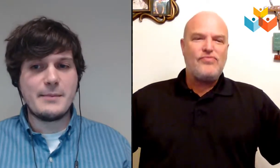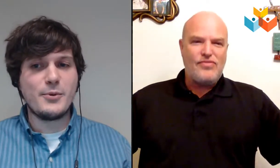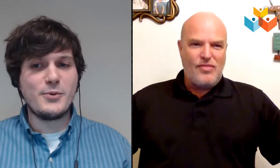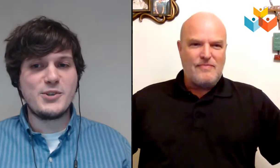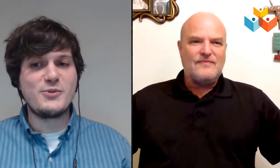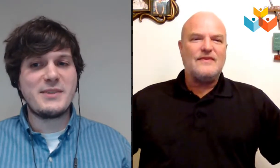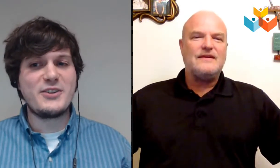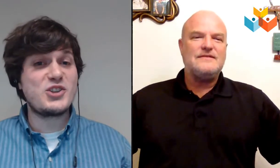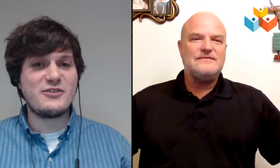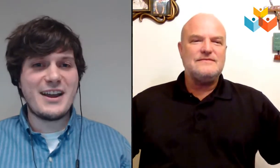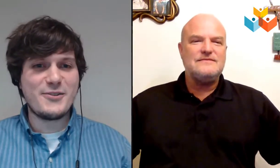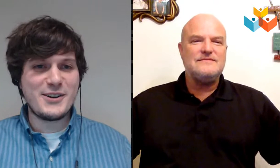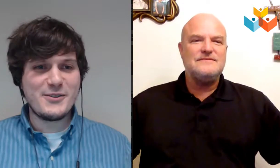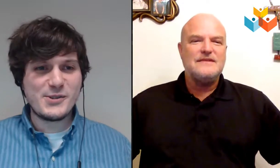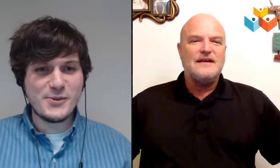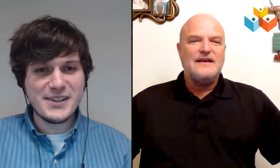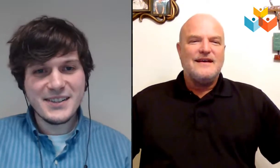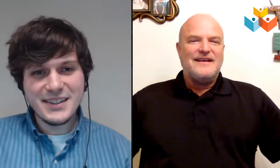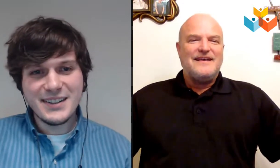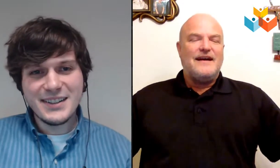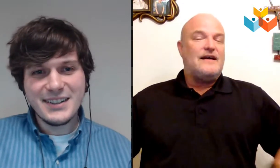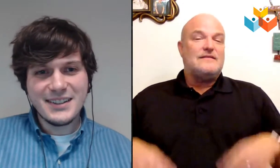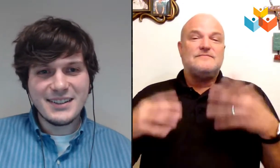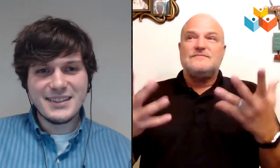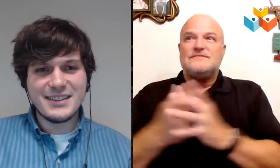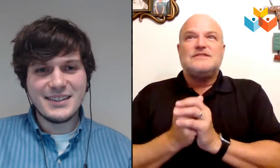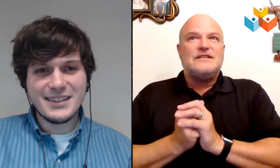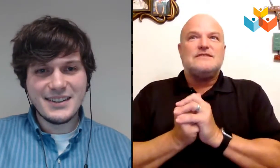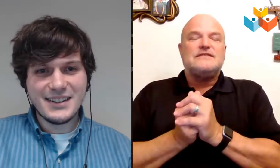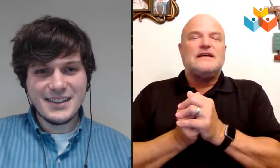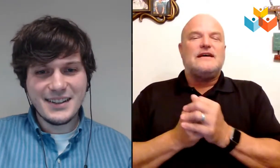fast example. Would you care to share that or any other stories?